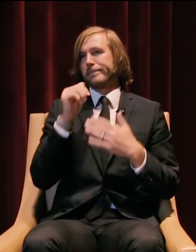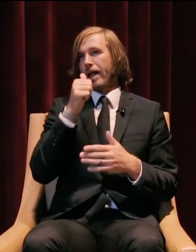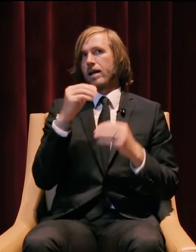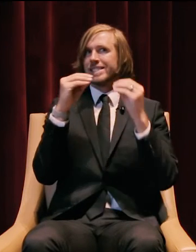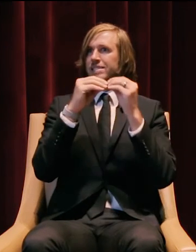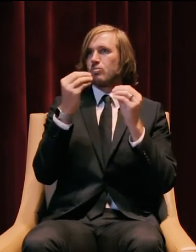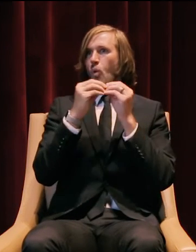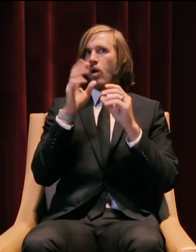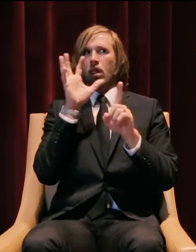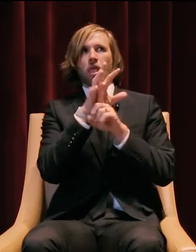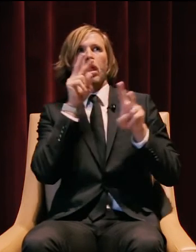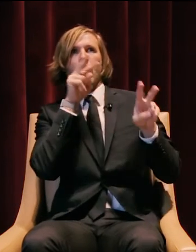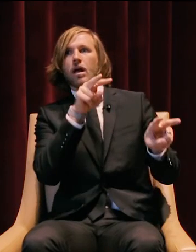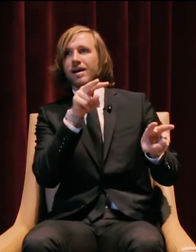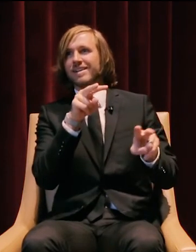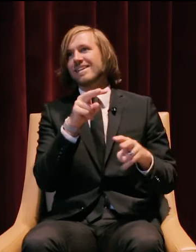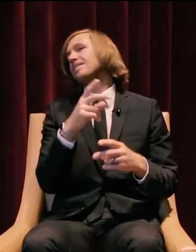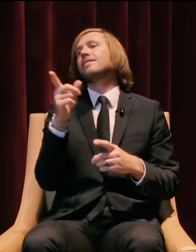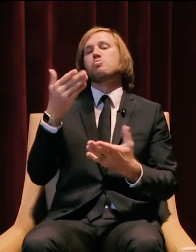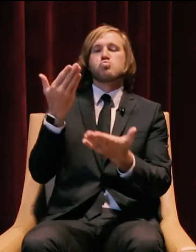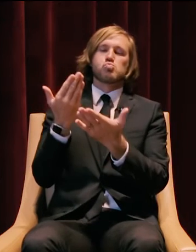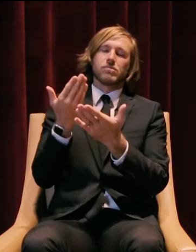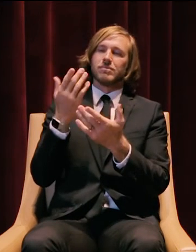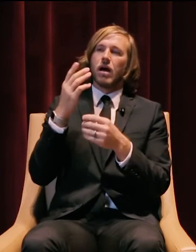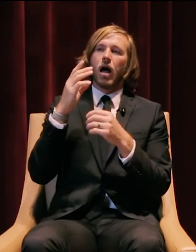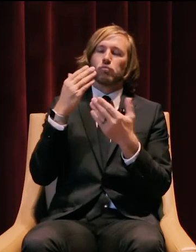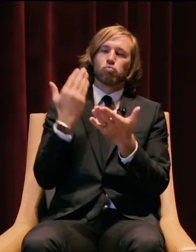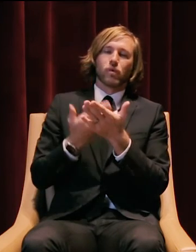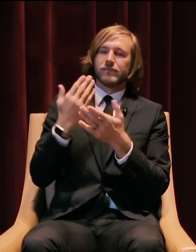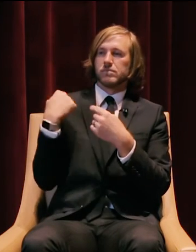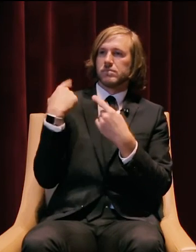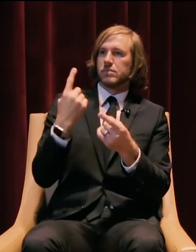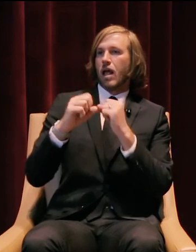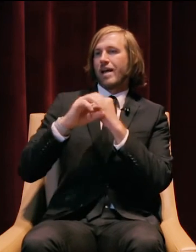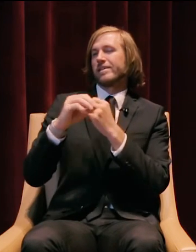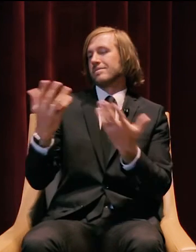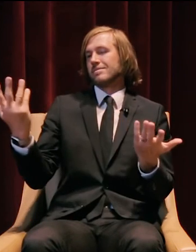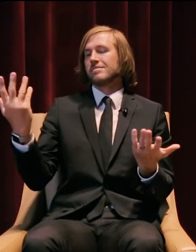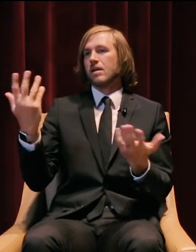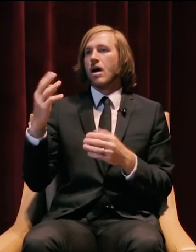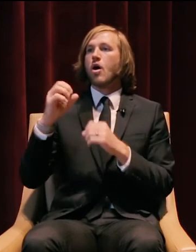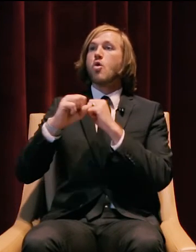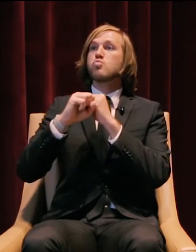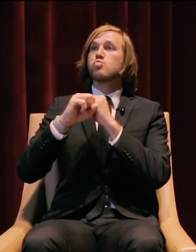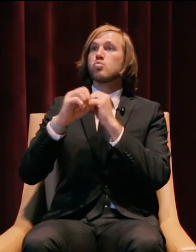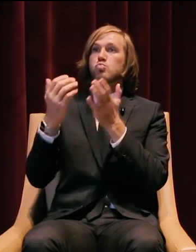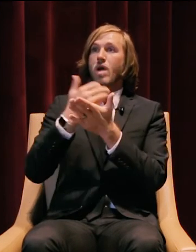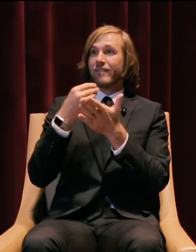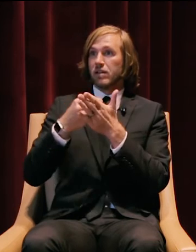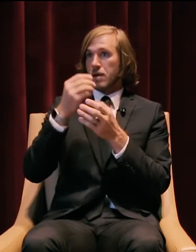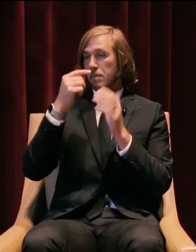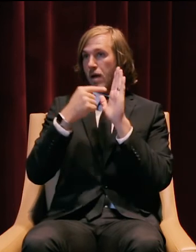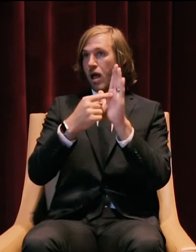much as KissCam. And it's a proven advertising revenue. And so the revenue model is essentially